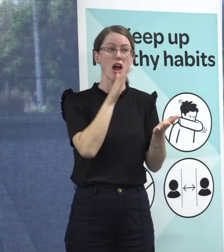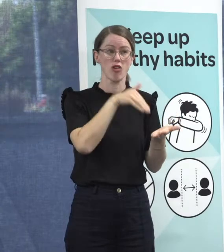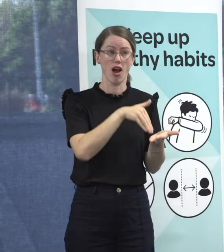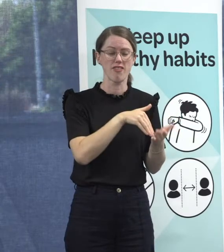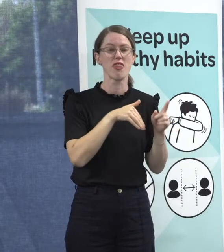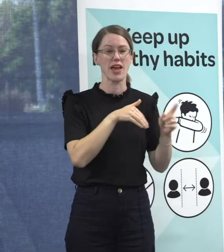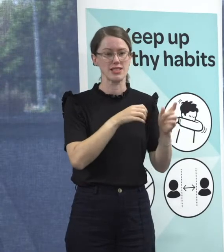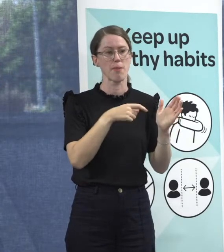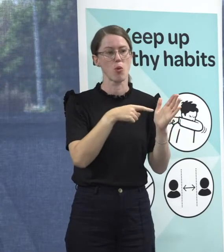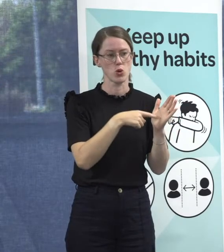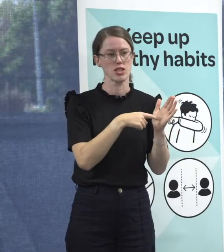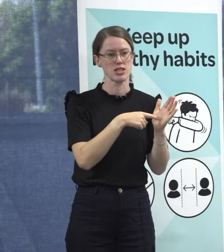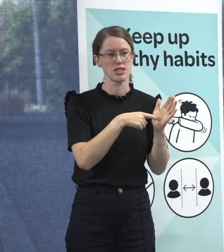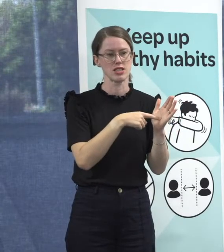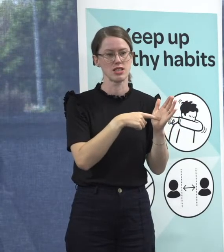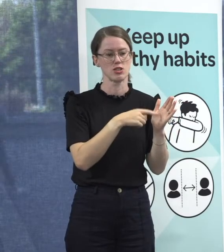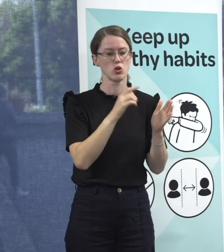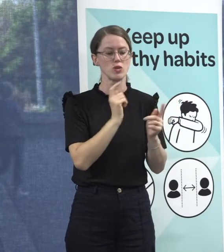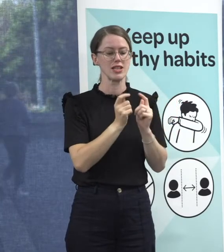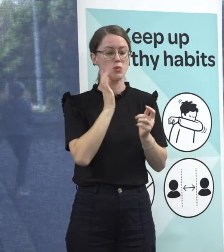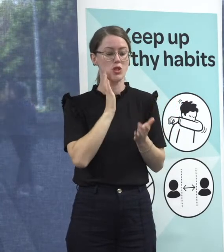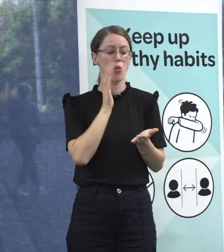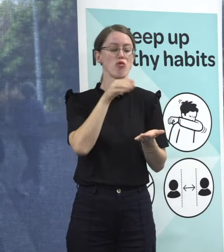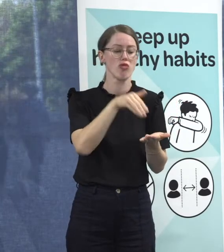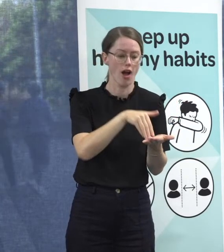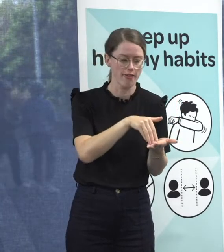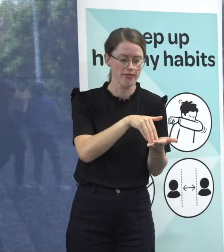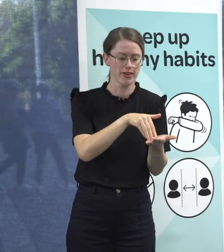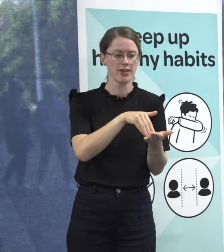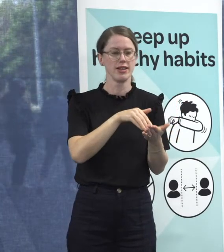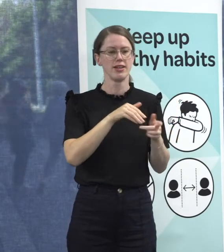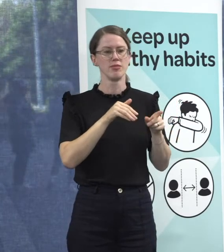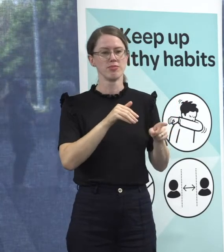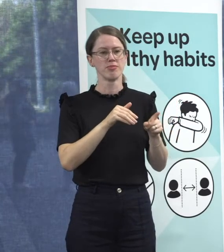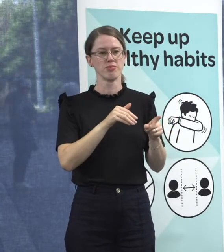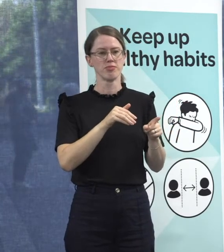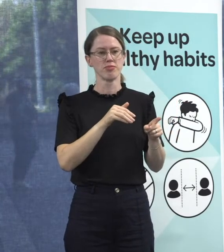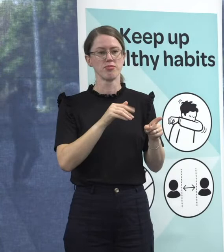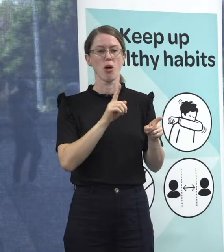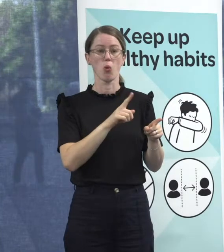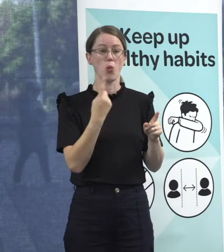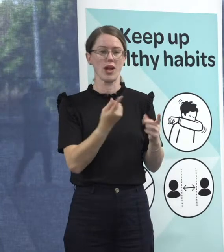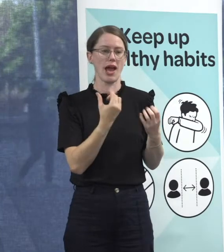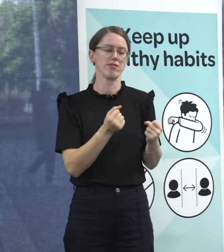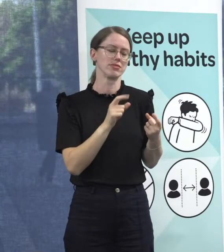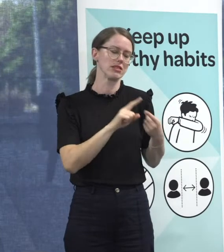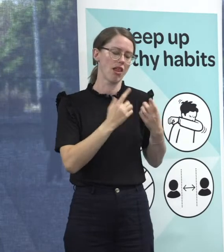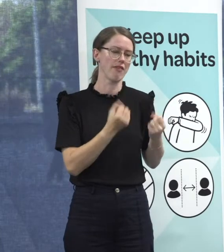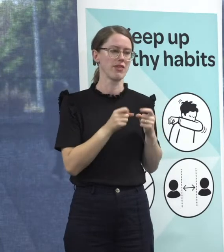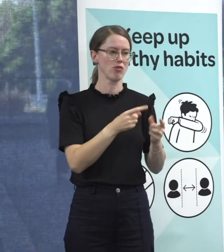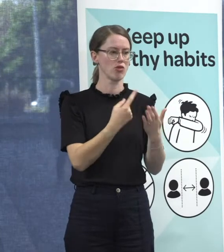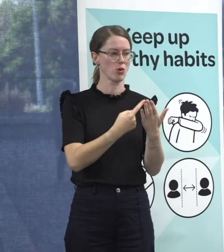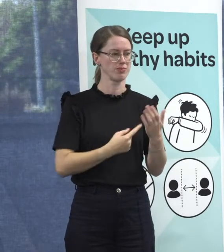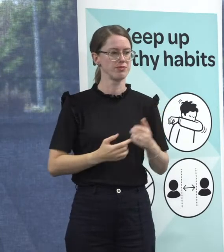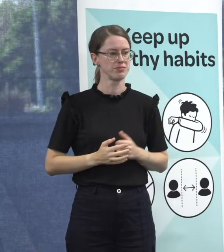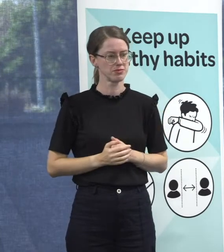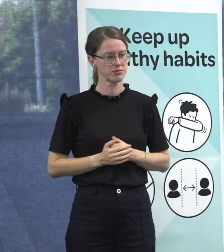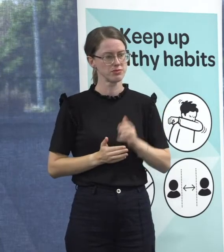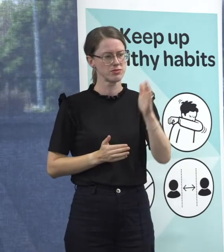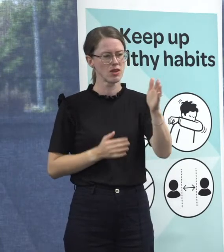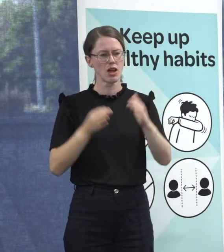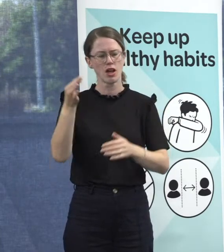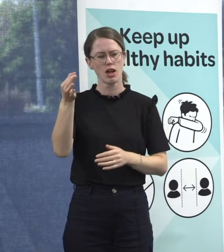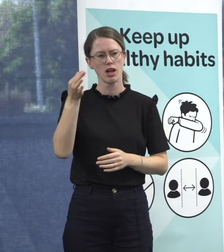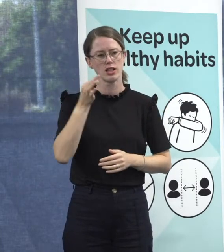important than actually pre-departure testing. But at the moment, of course, we still have got the latter in place. What if